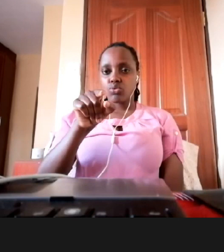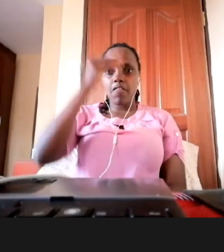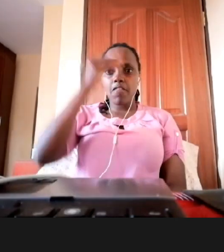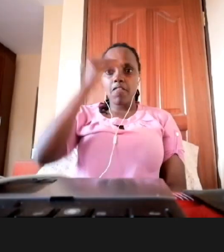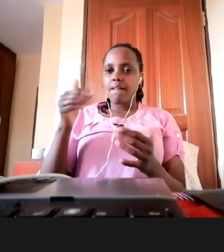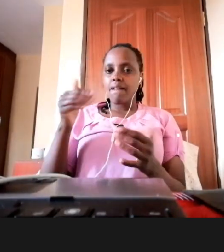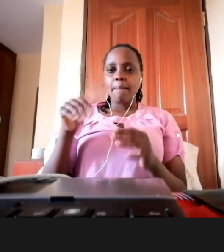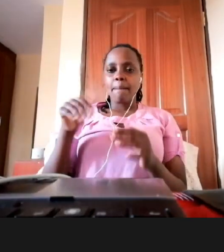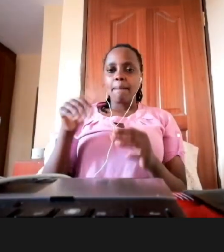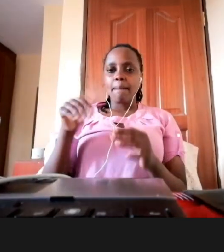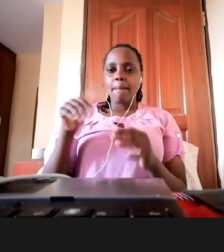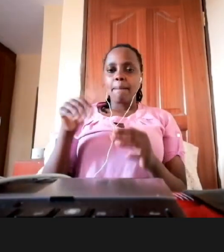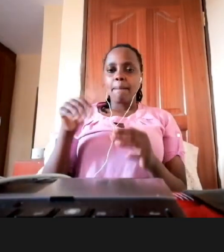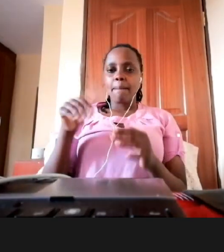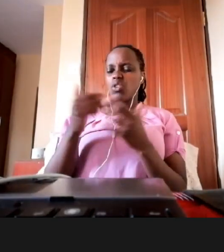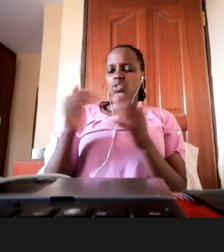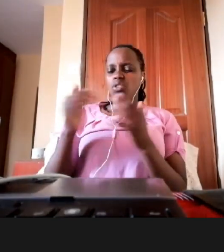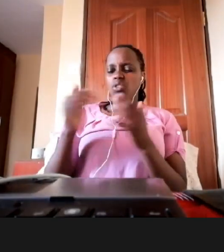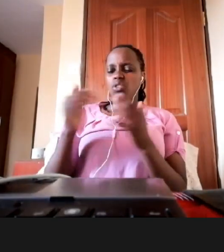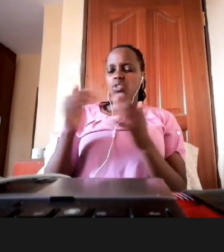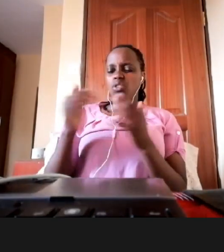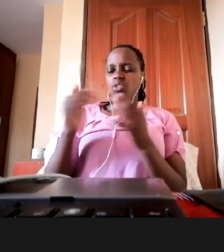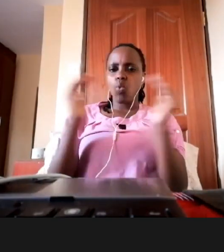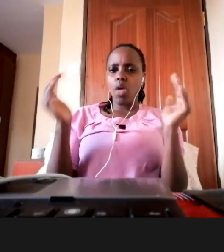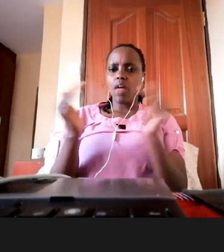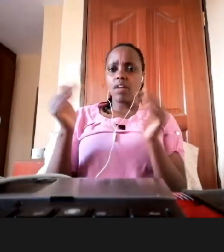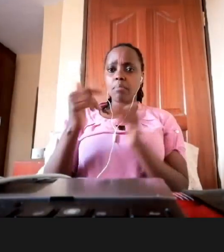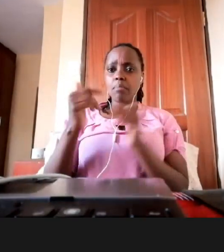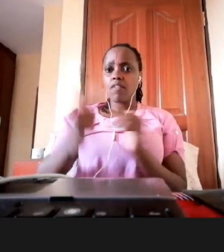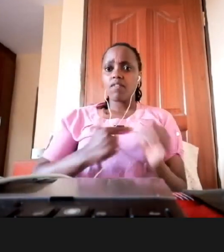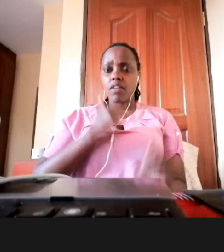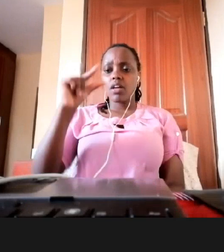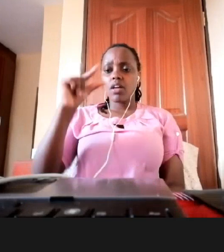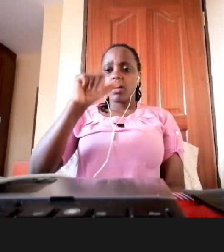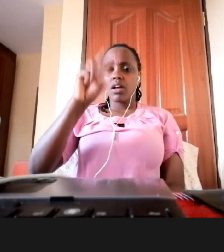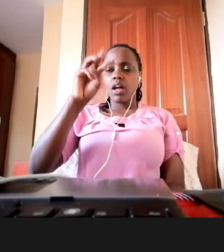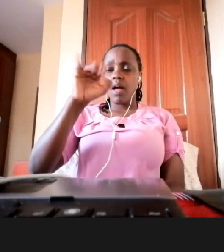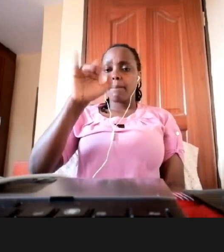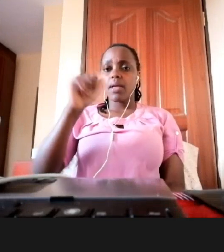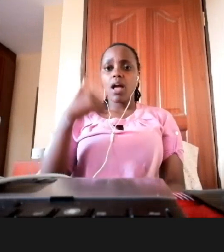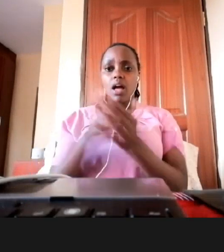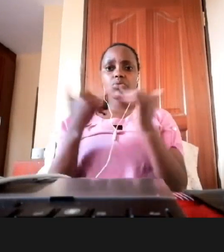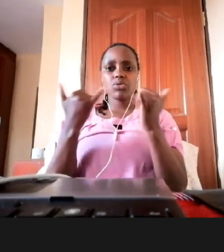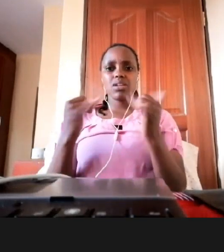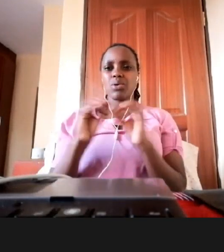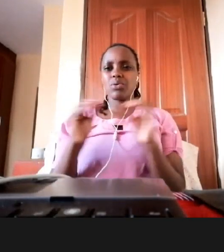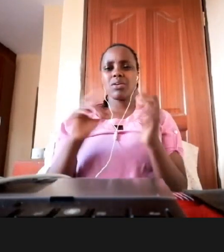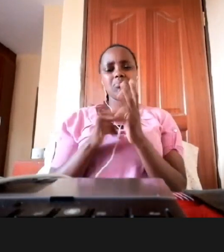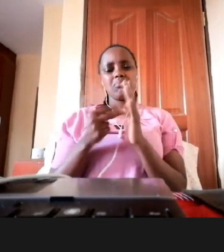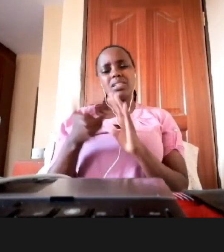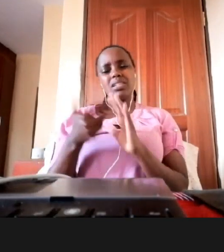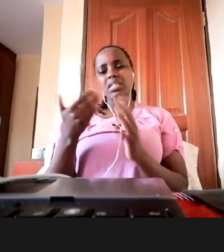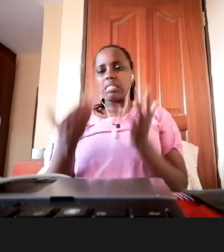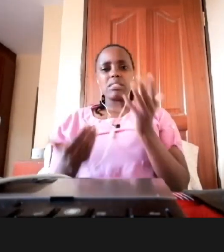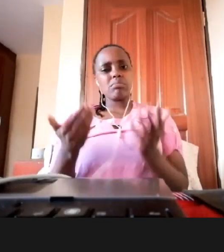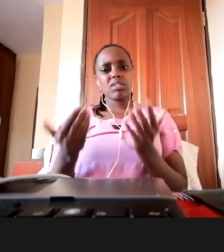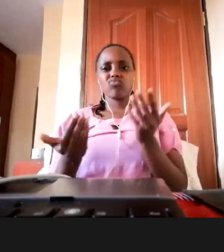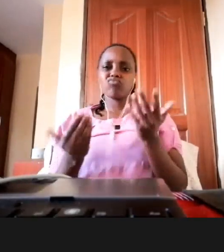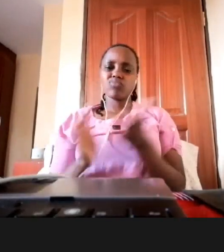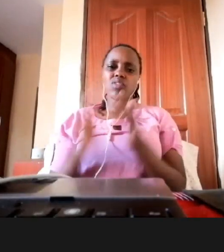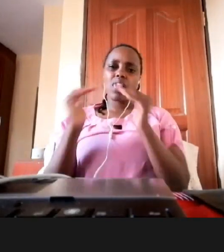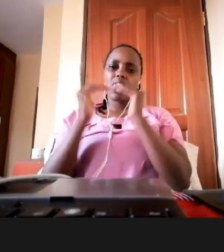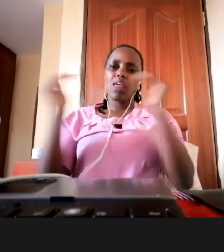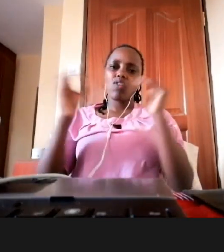of Experts on the Rights and Welfare of Children has ever visited the Gambia up to date. So probably at the level